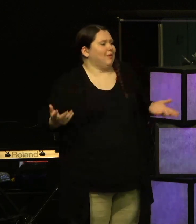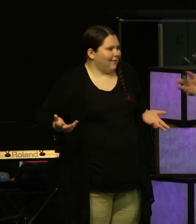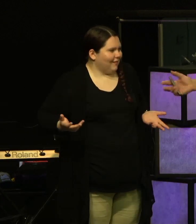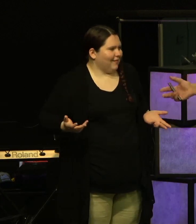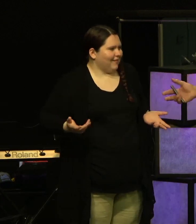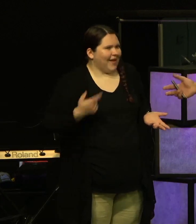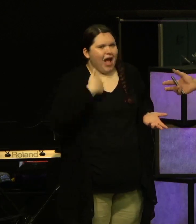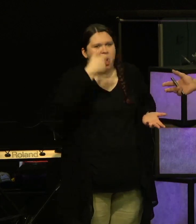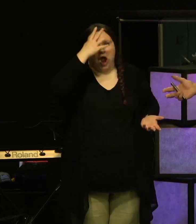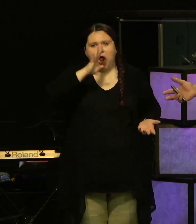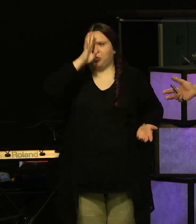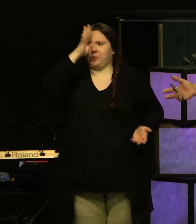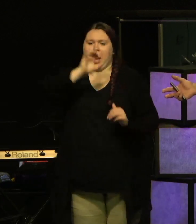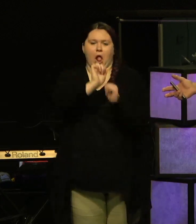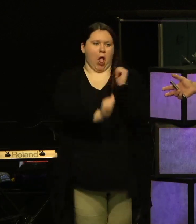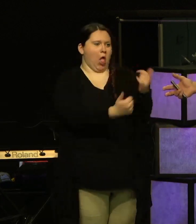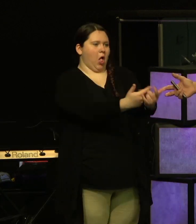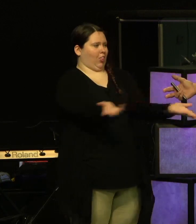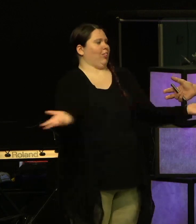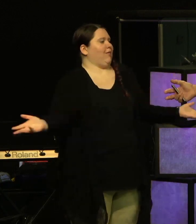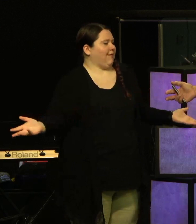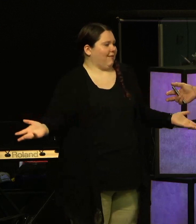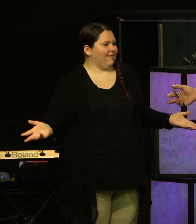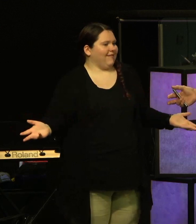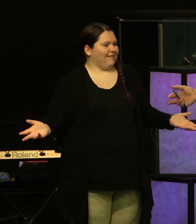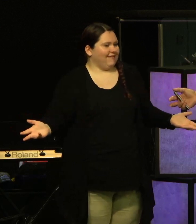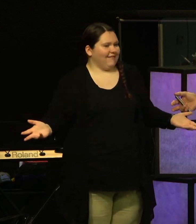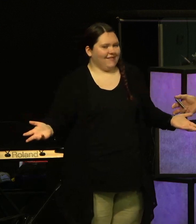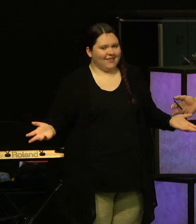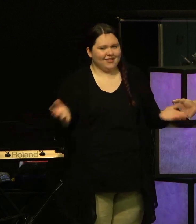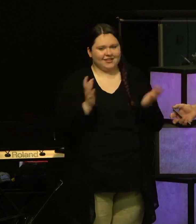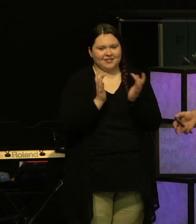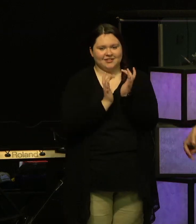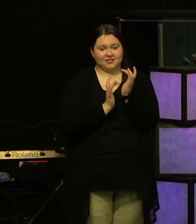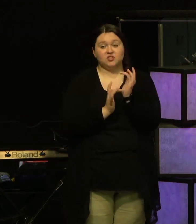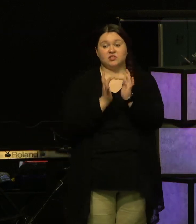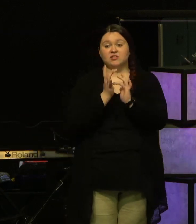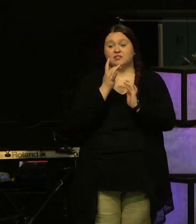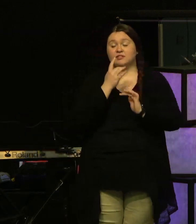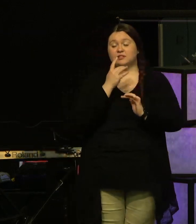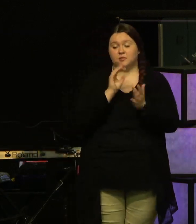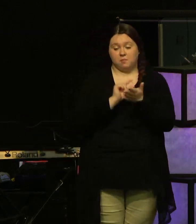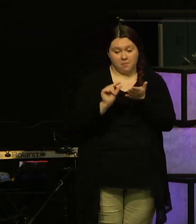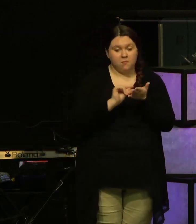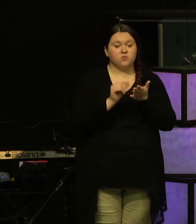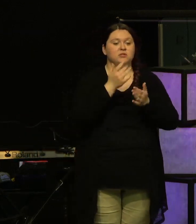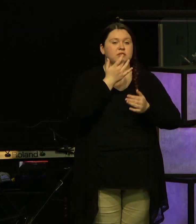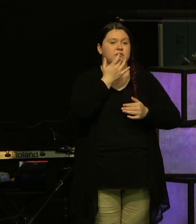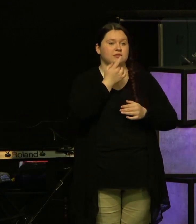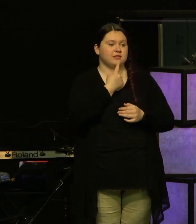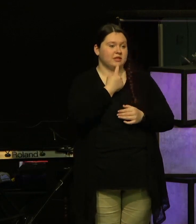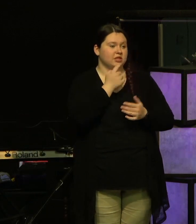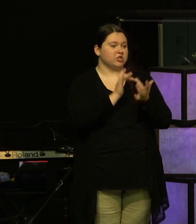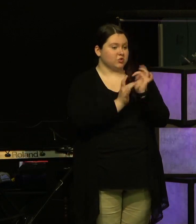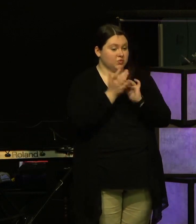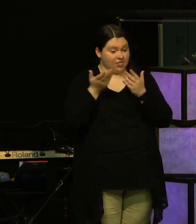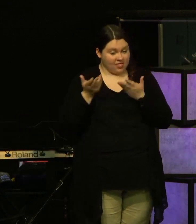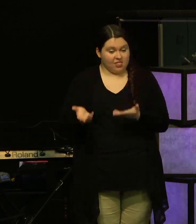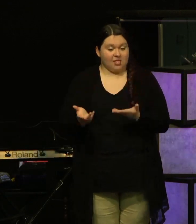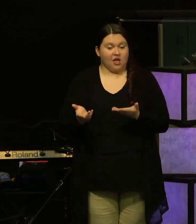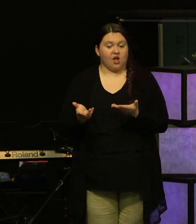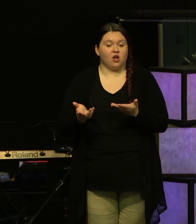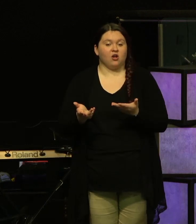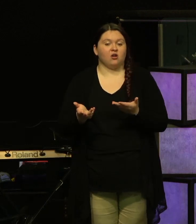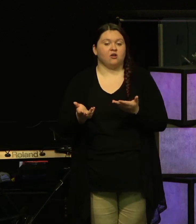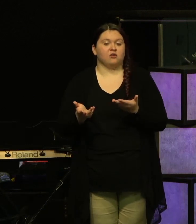who created all of this. In fact, the scripture says Jesus was present and there wasn't anything made that was